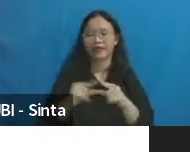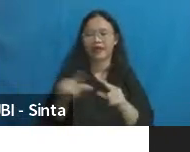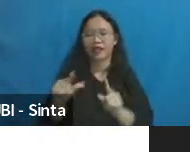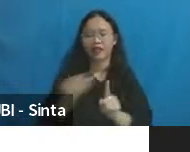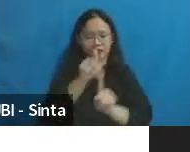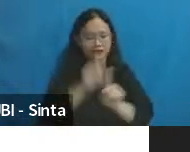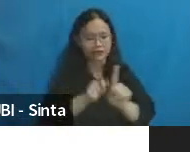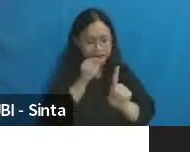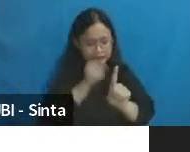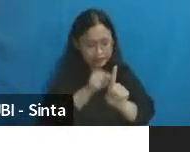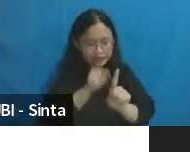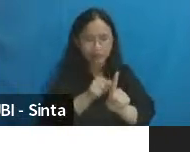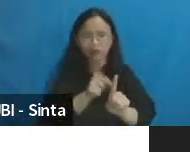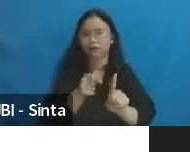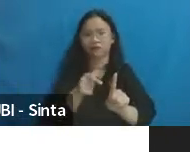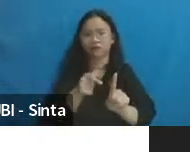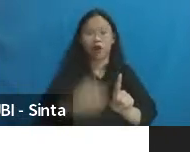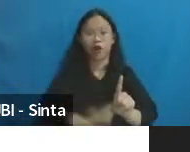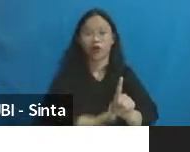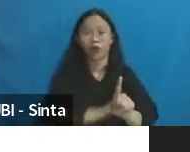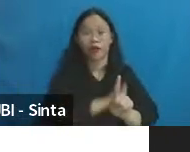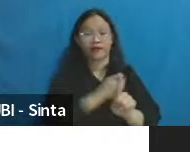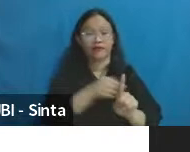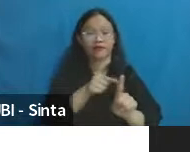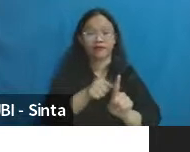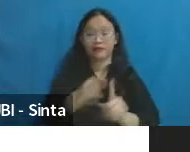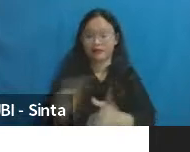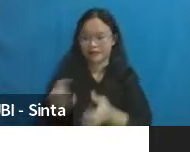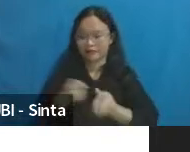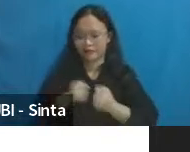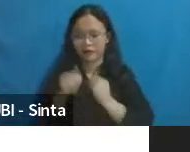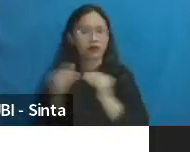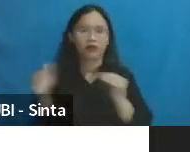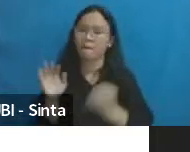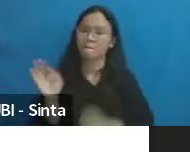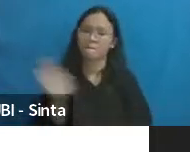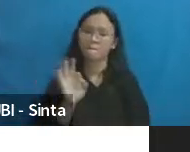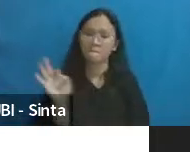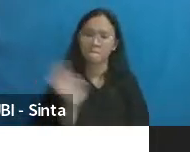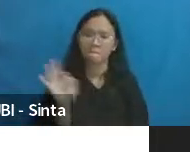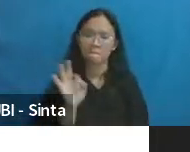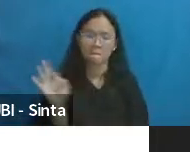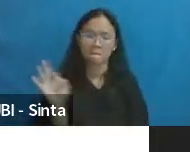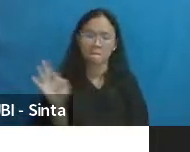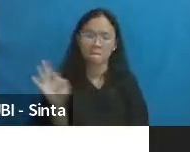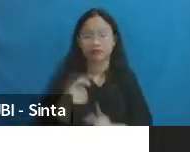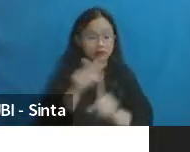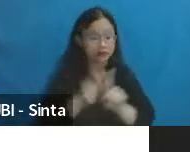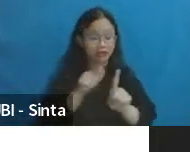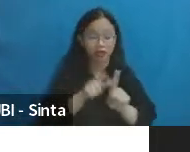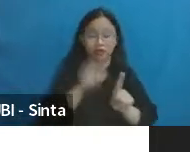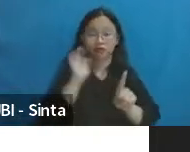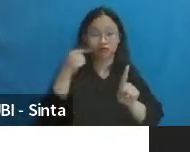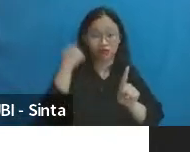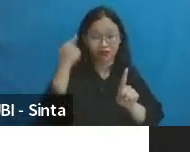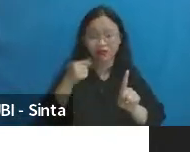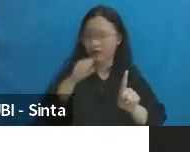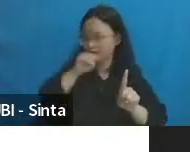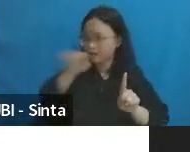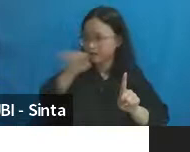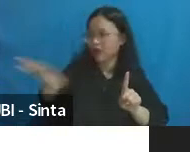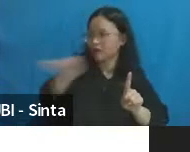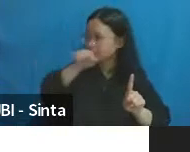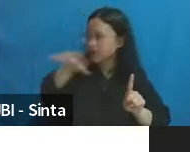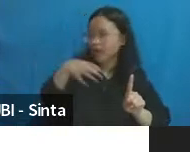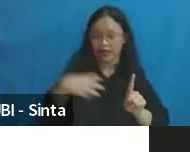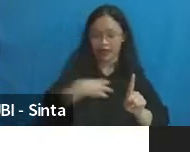they have from these human rights abuses that are occurring to them. And this includes when people are trying to express, go out to protest.